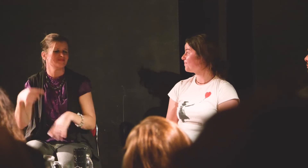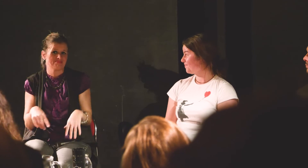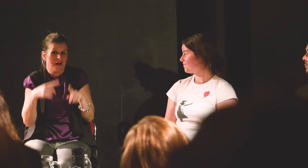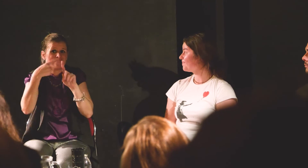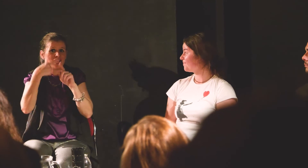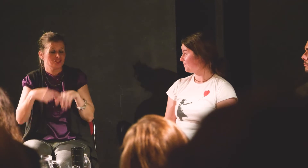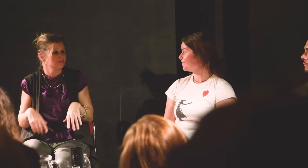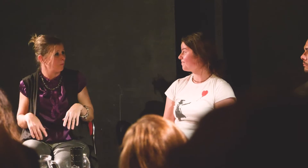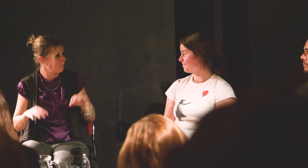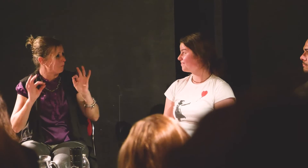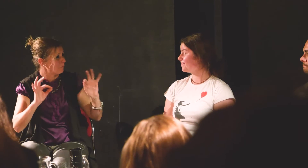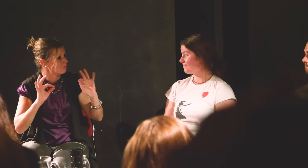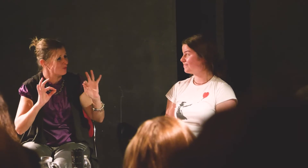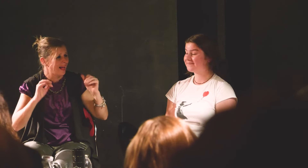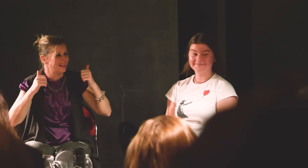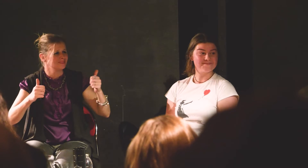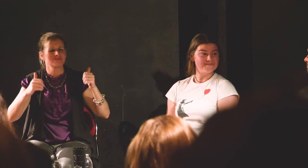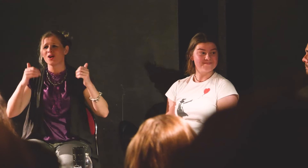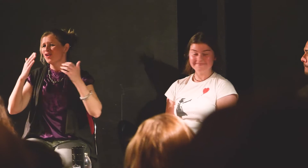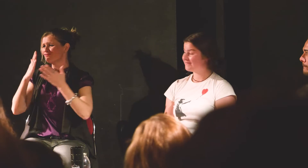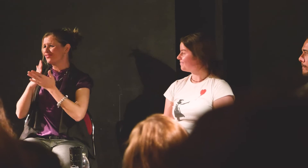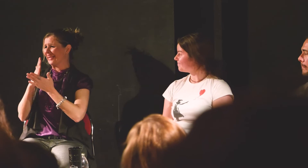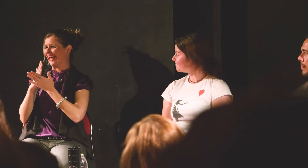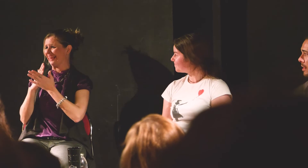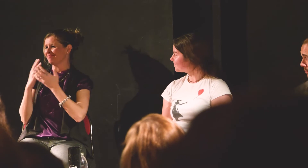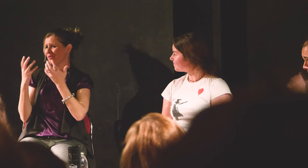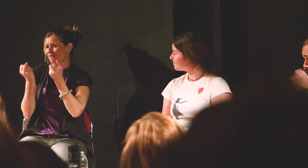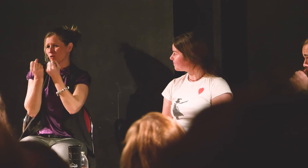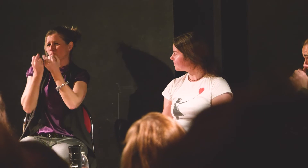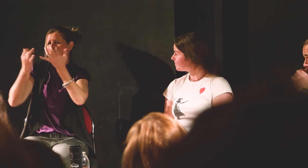the barrier isn't there, and so it is an advantage. We travel endlessly.